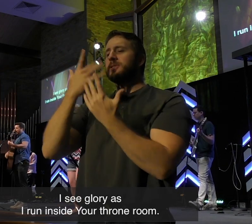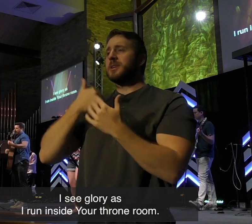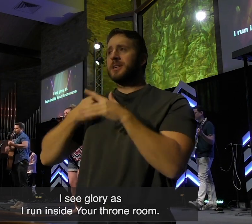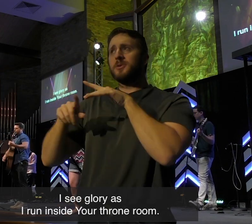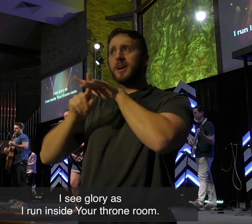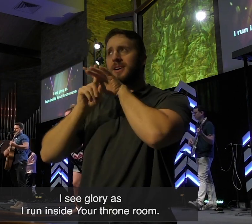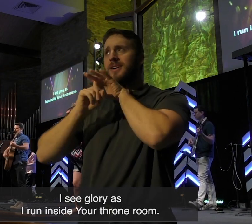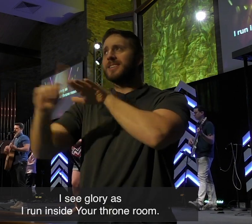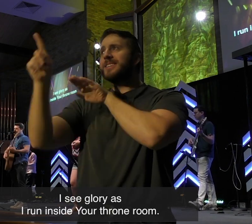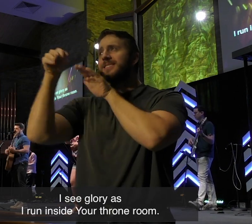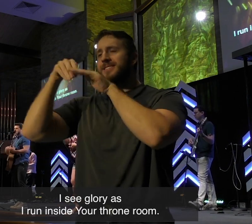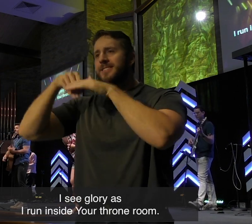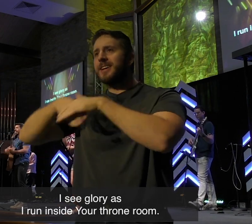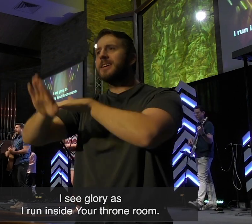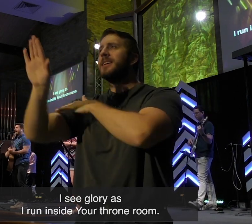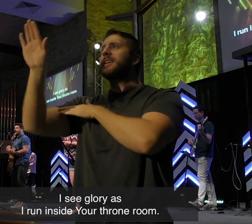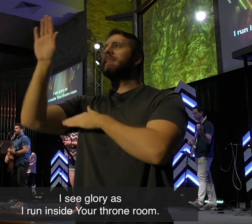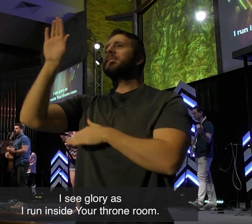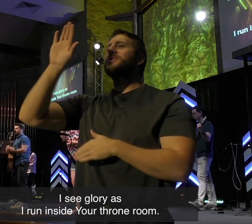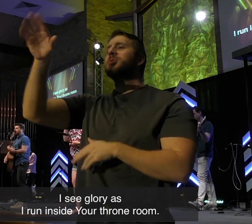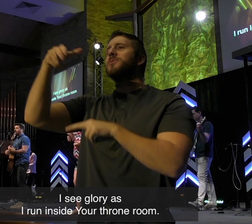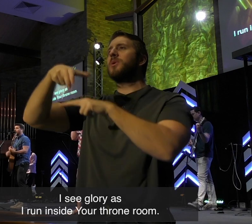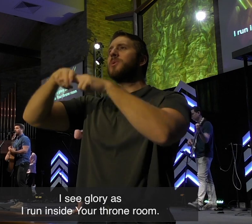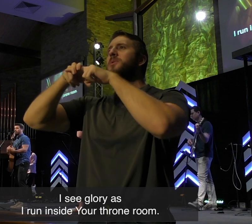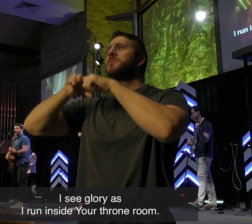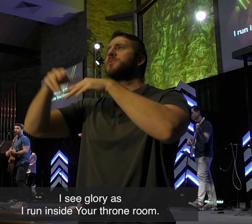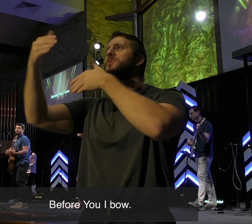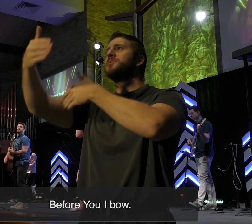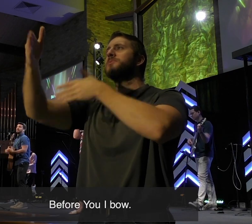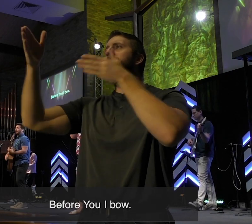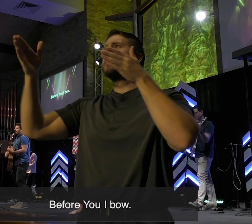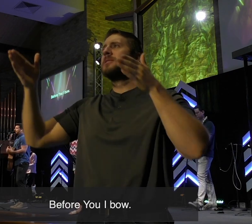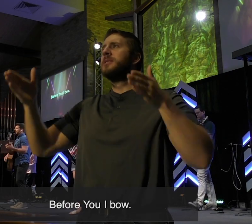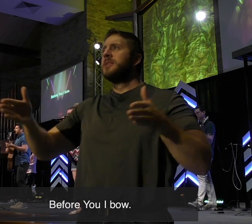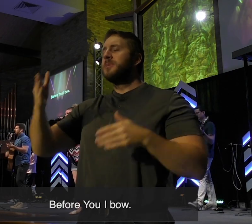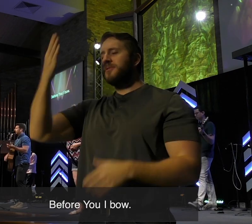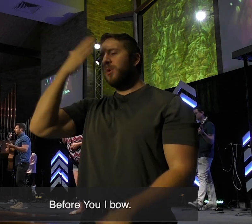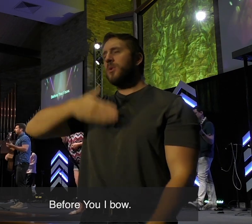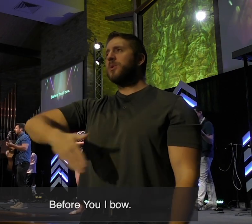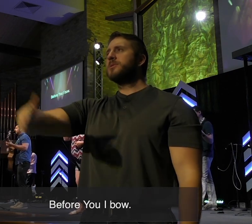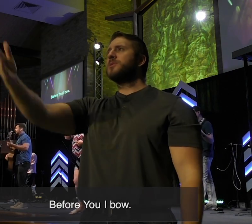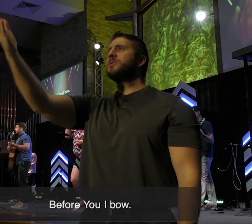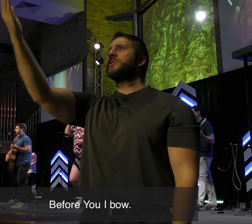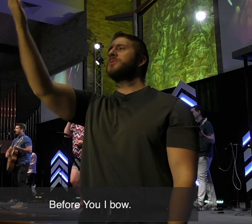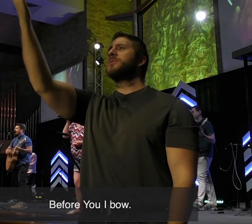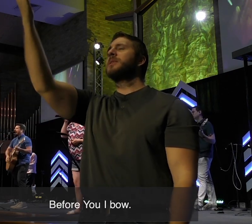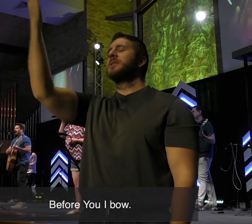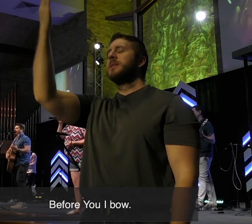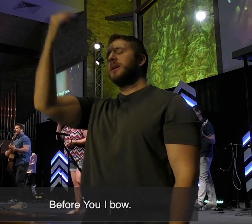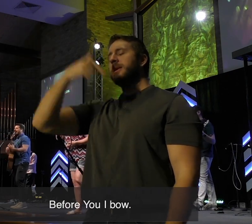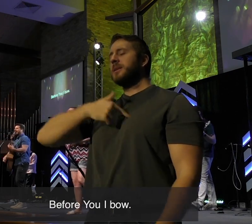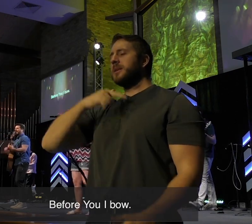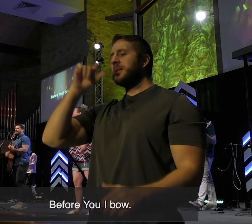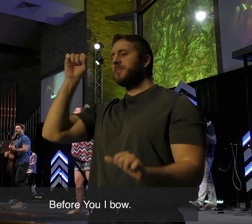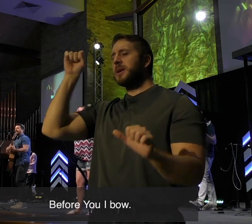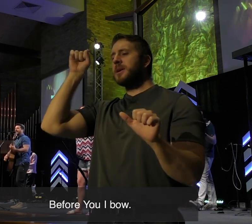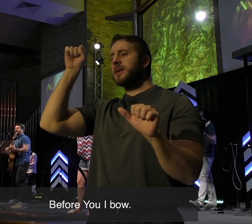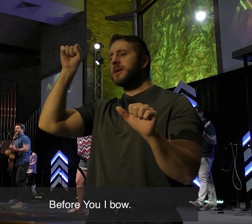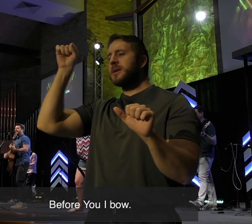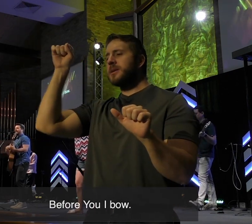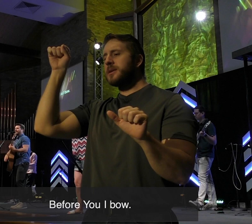as I run inside your throne room. Before you